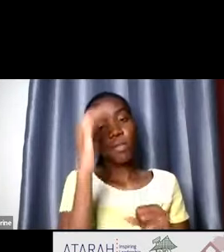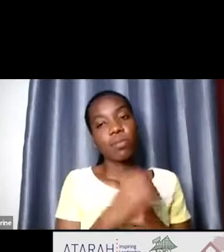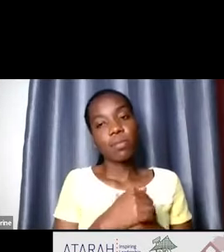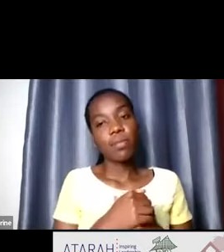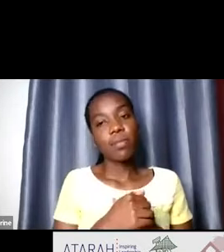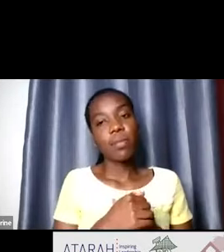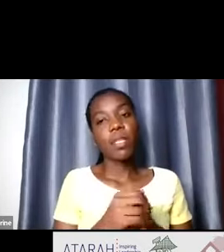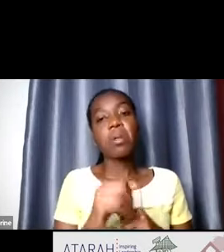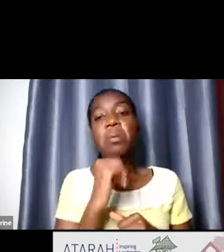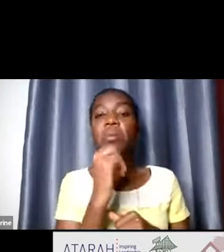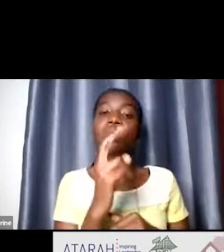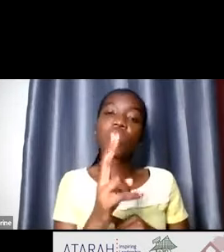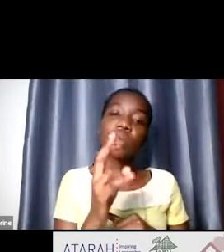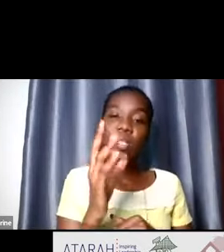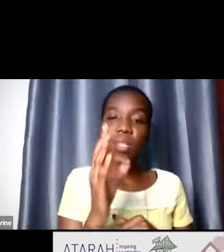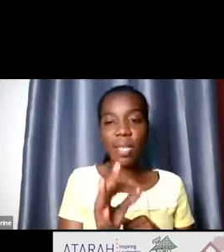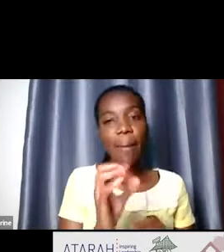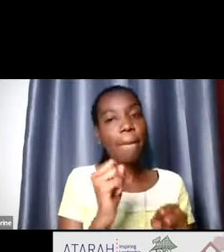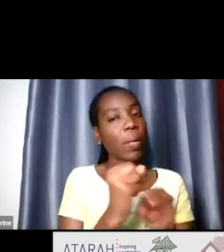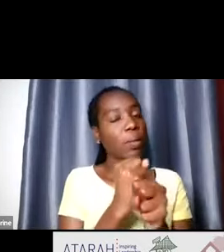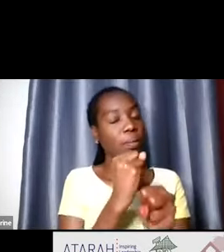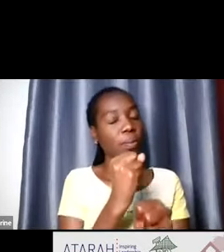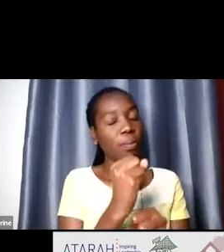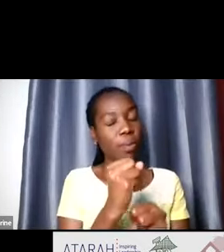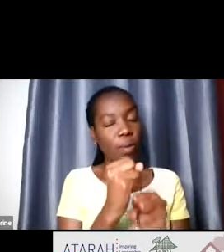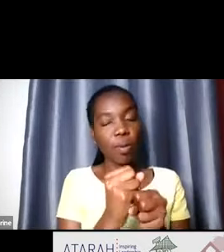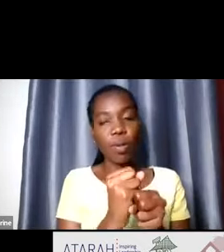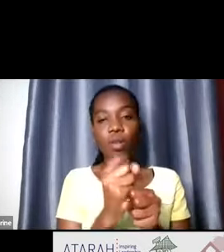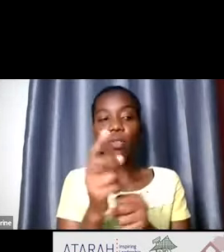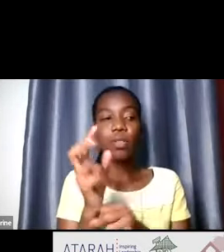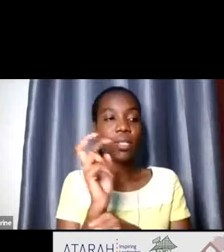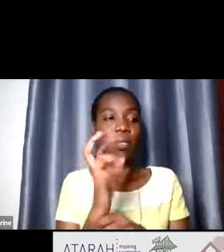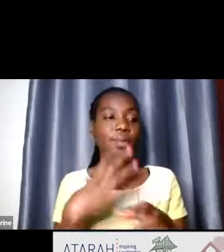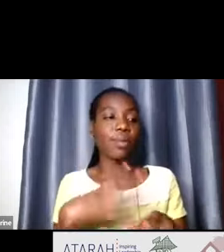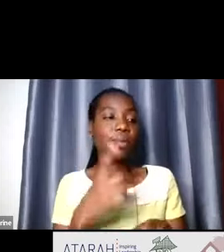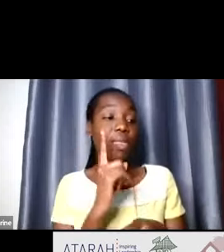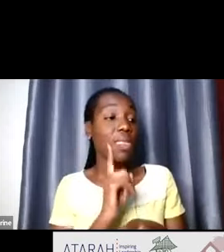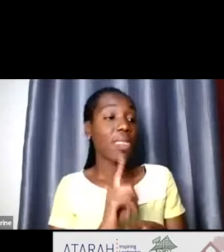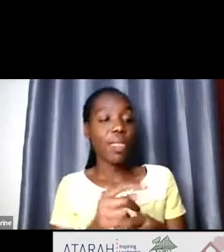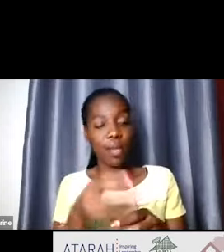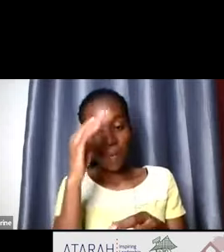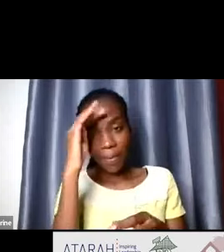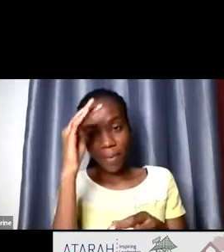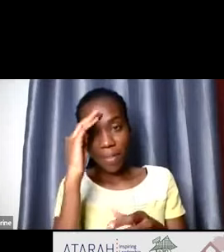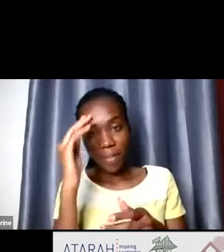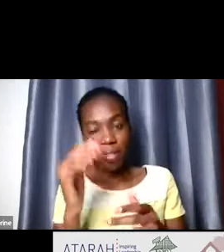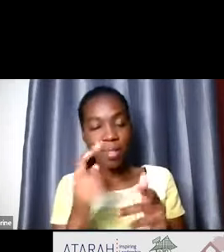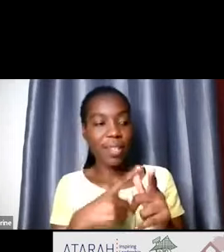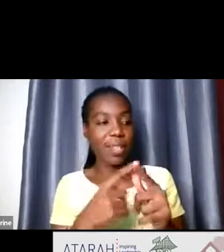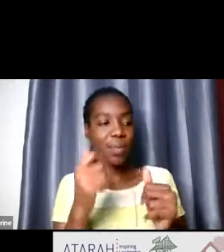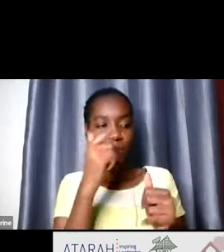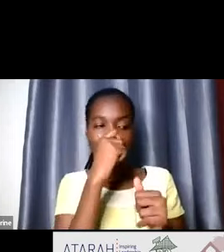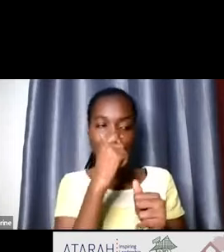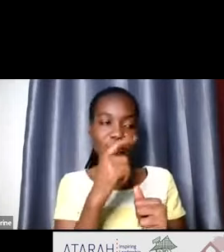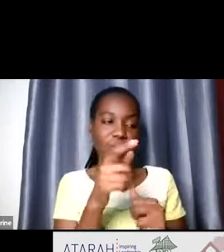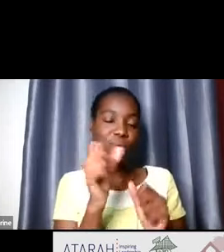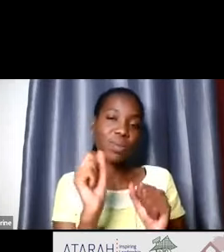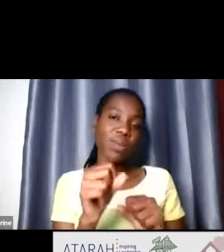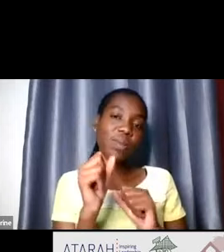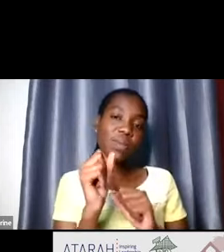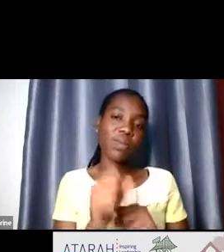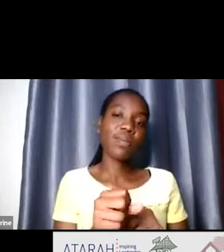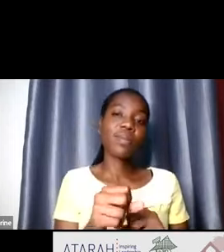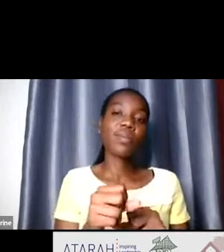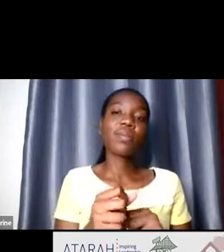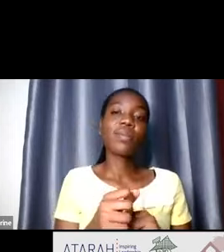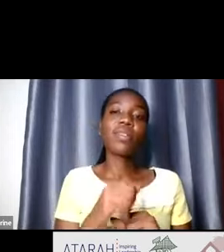Not 2, not 3, you cannot. You'll just be looking at people taking alcohol and wishing that you did not have the